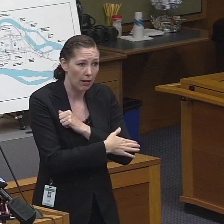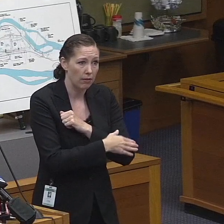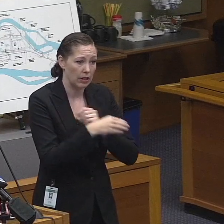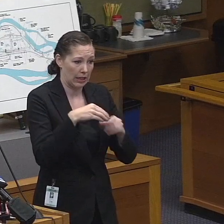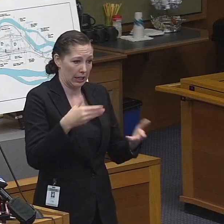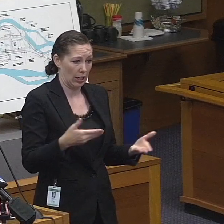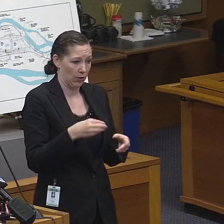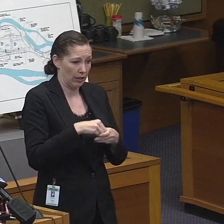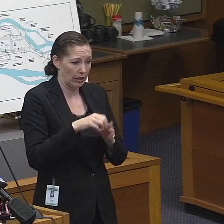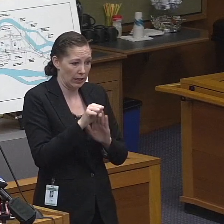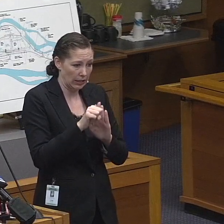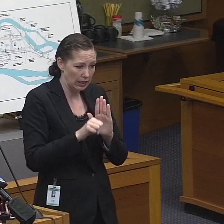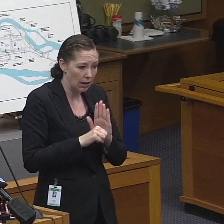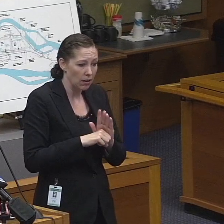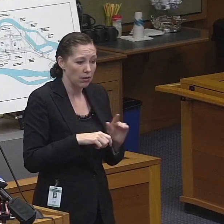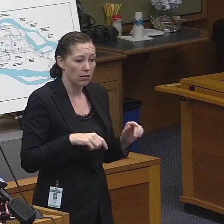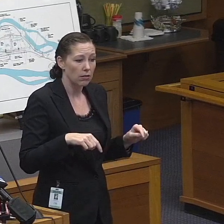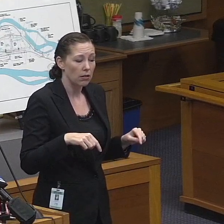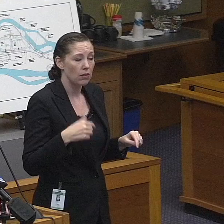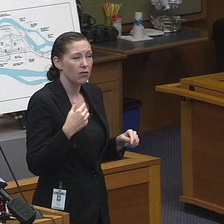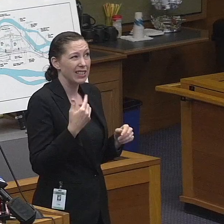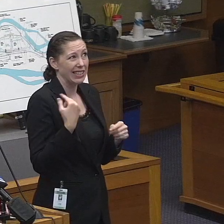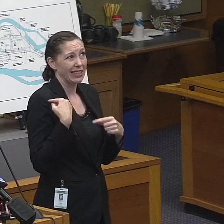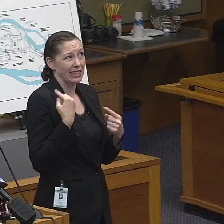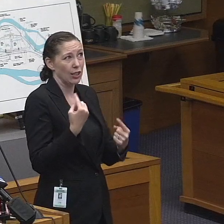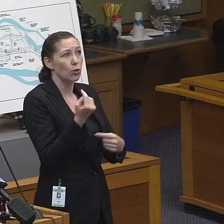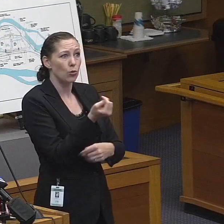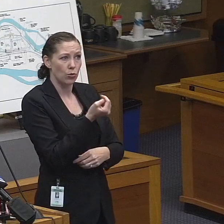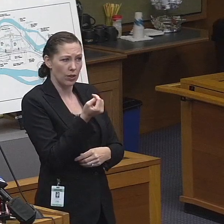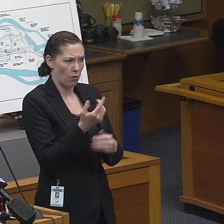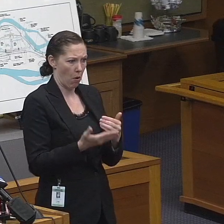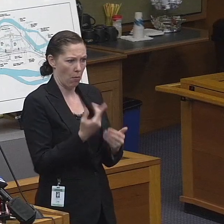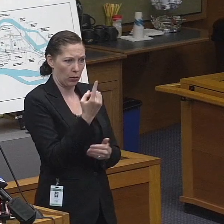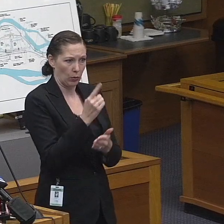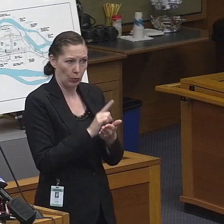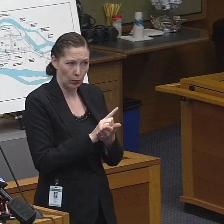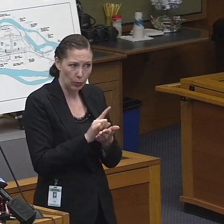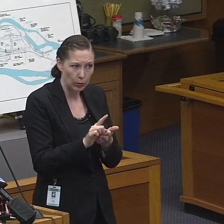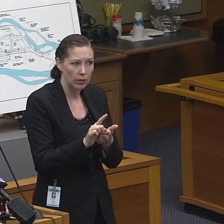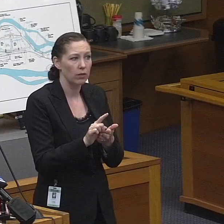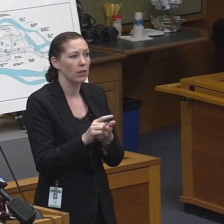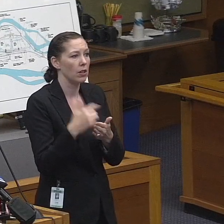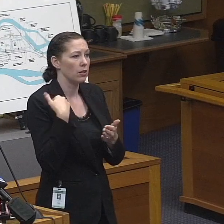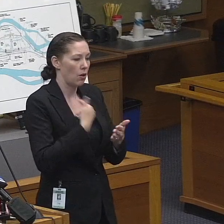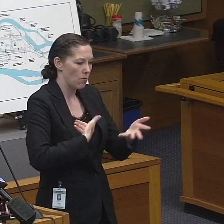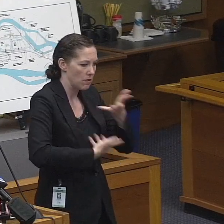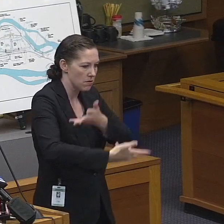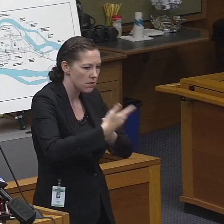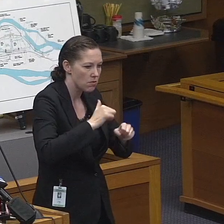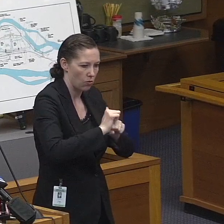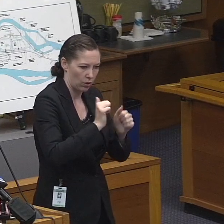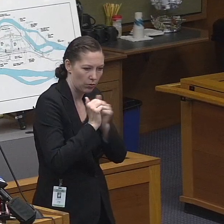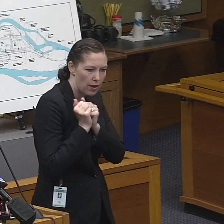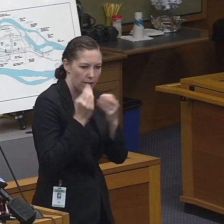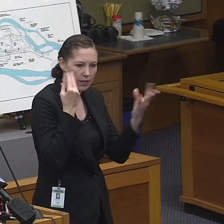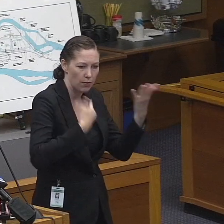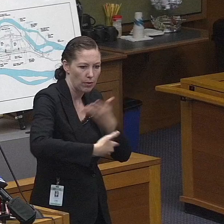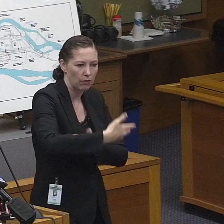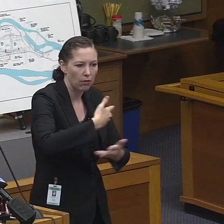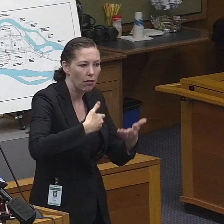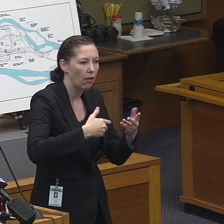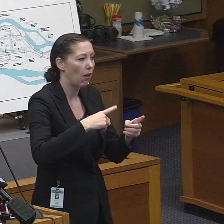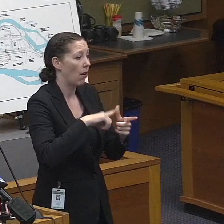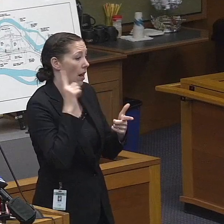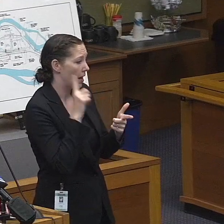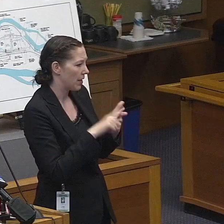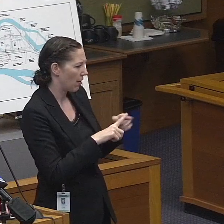since Tuesday, so almost a full week. And from those efforts, from the feedback we were receiving from residents and water customers, there